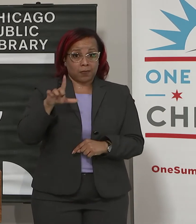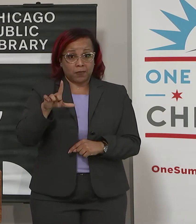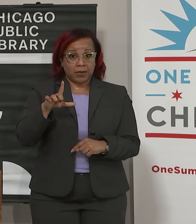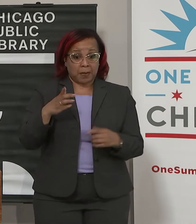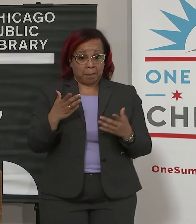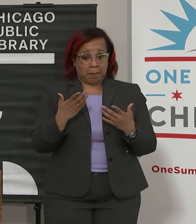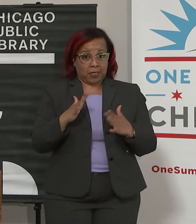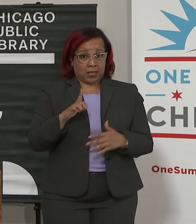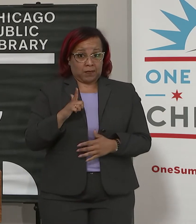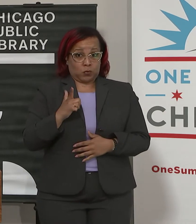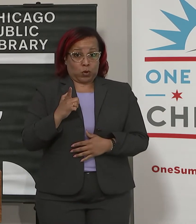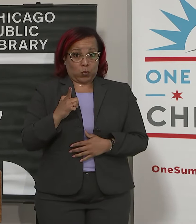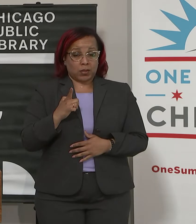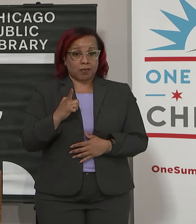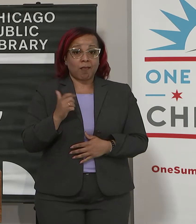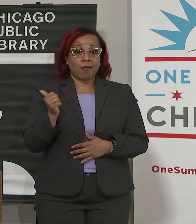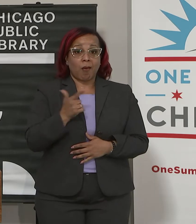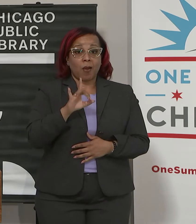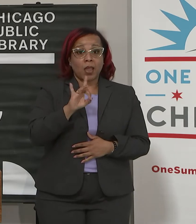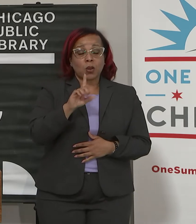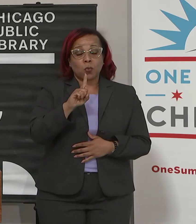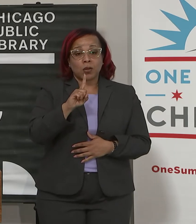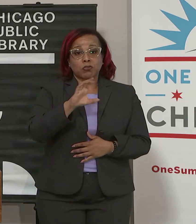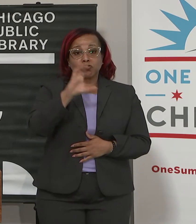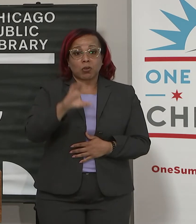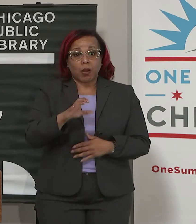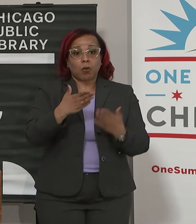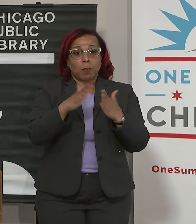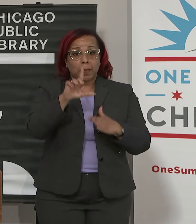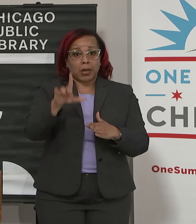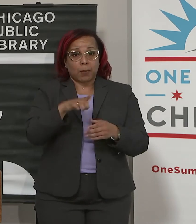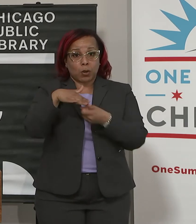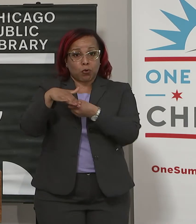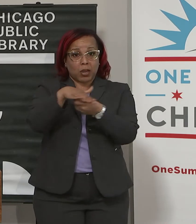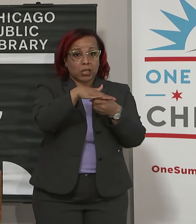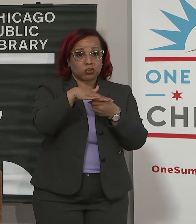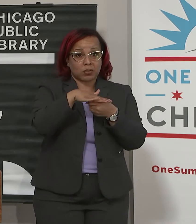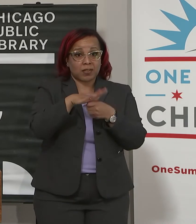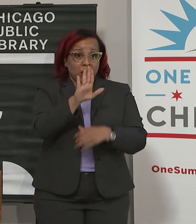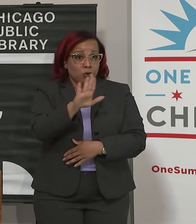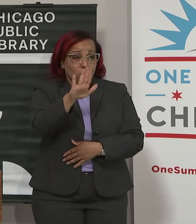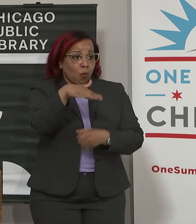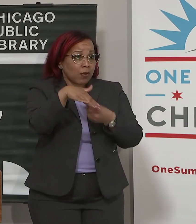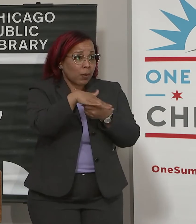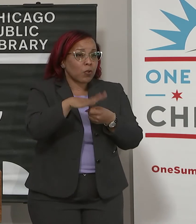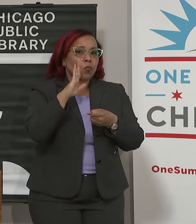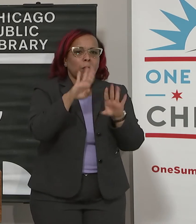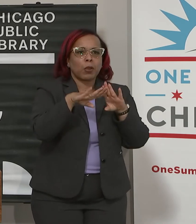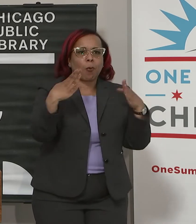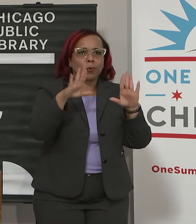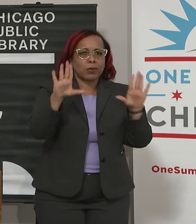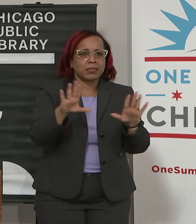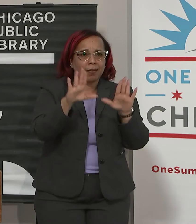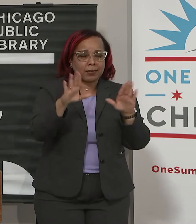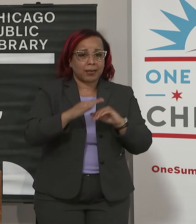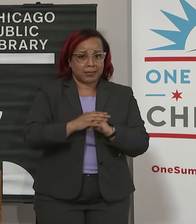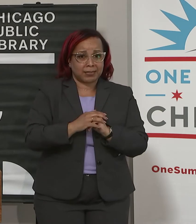end of '21, all 81 Chicago Public Library branches in your own neighborhoods will be open on